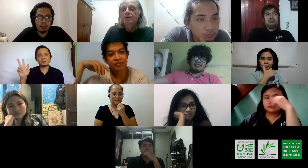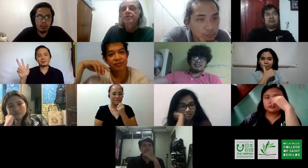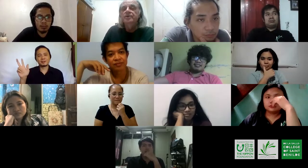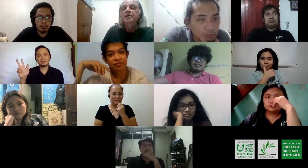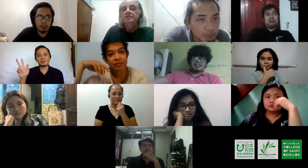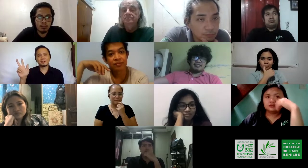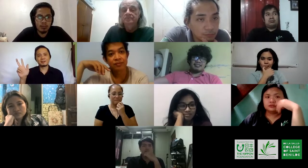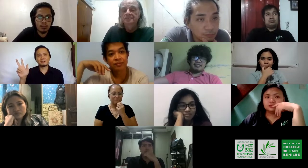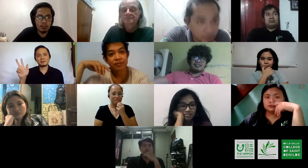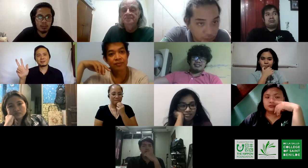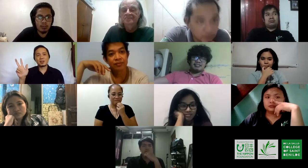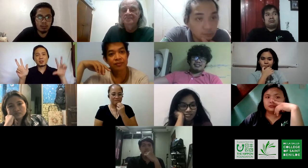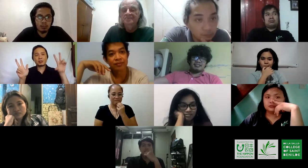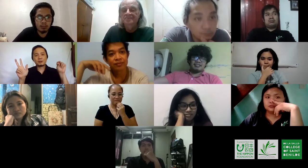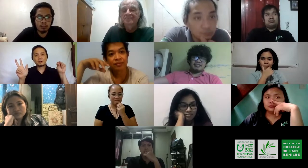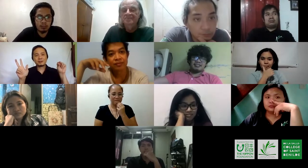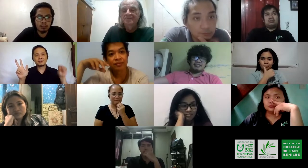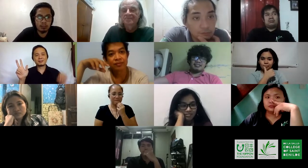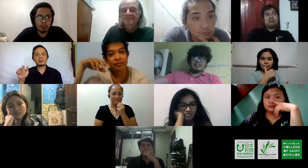or 13.